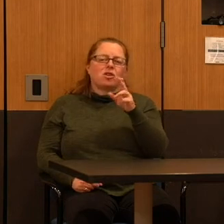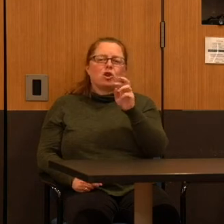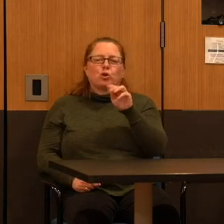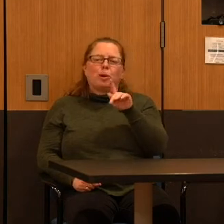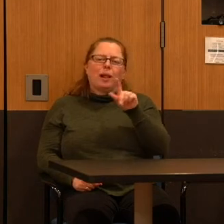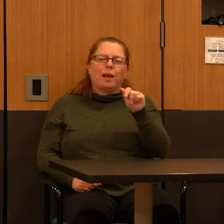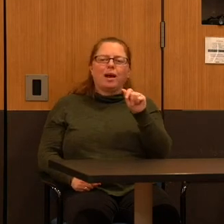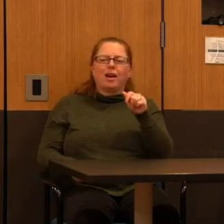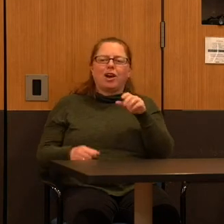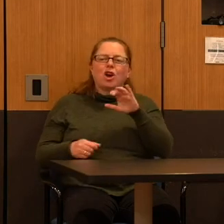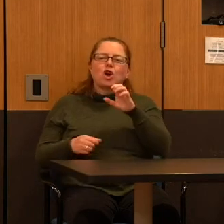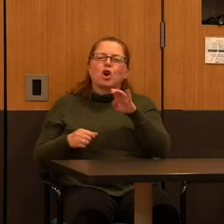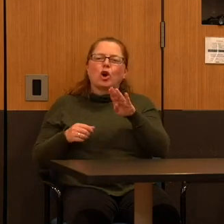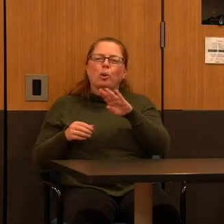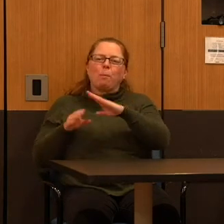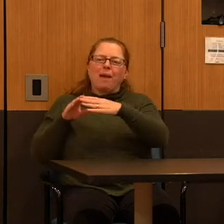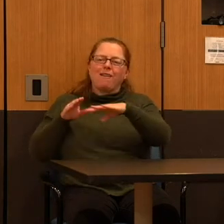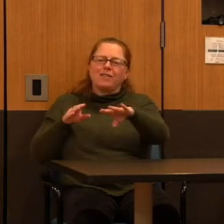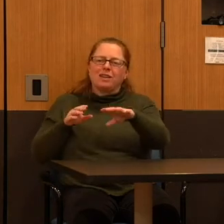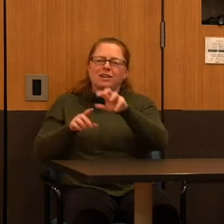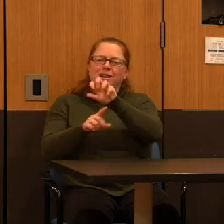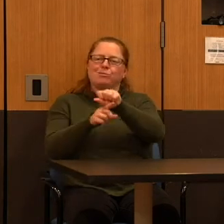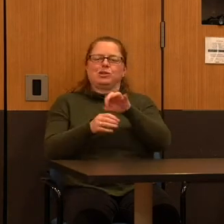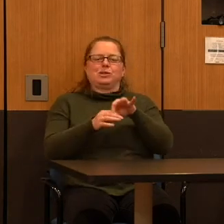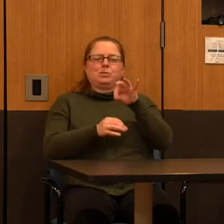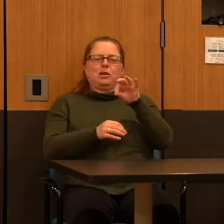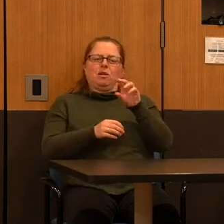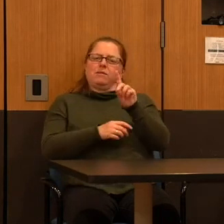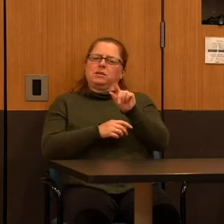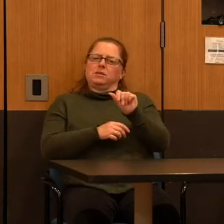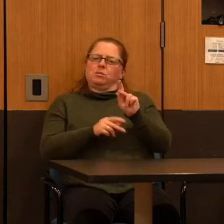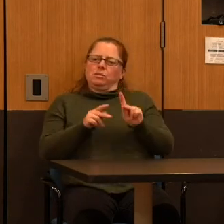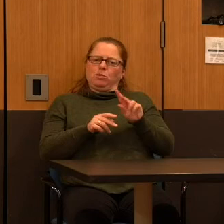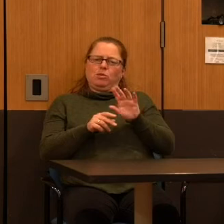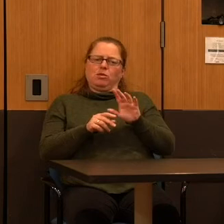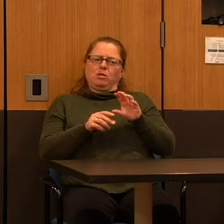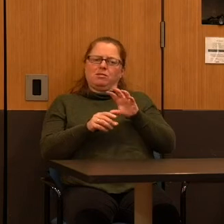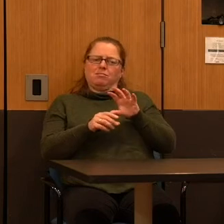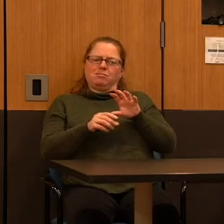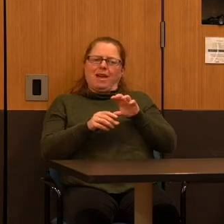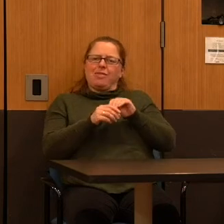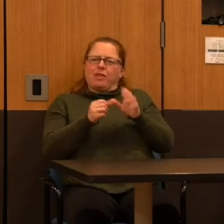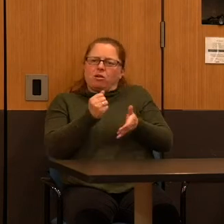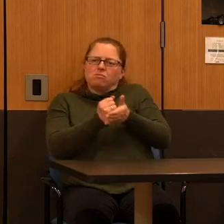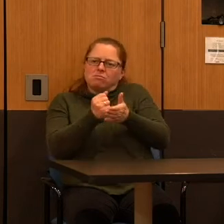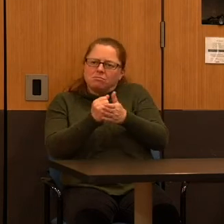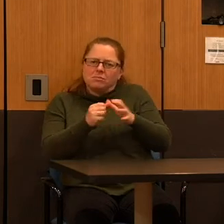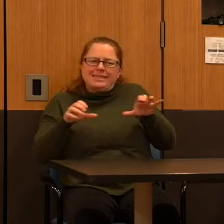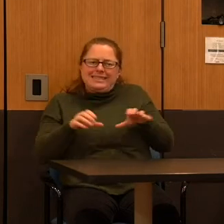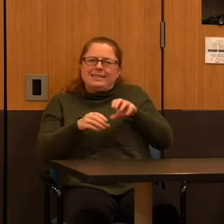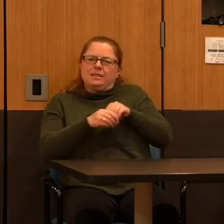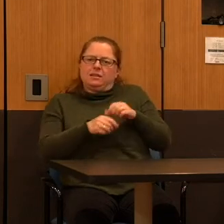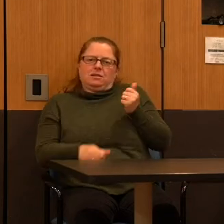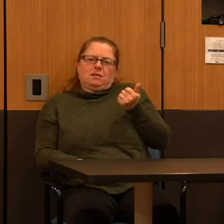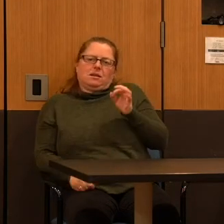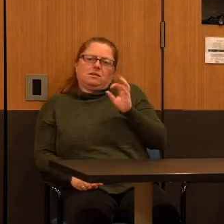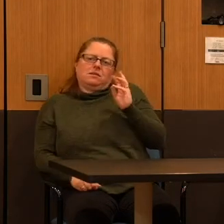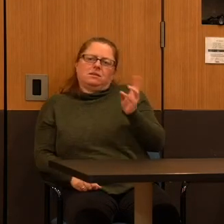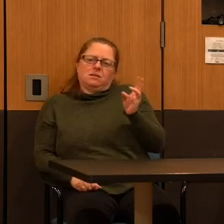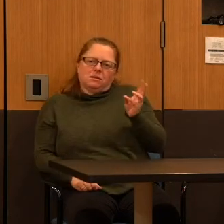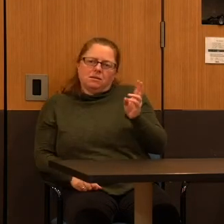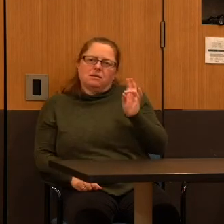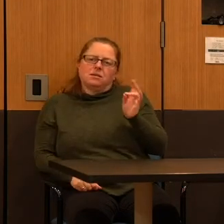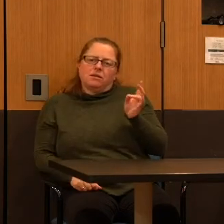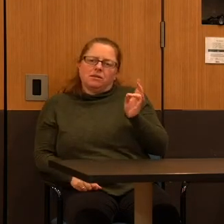the spirit of the work that disabled people and their attendants performed in Berkeley in the 1960s and 70s. In that,